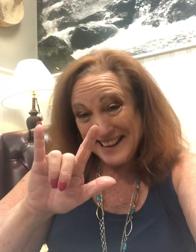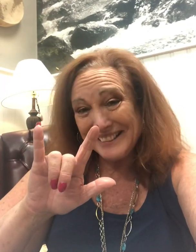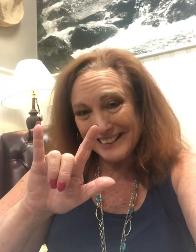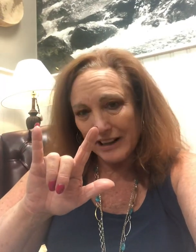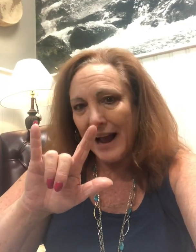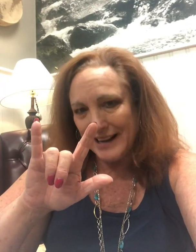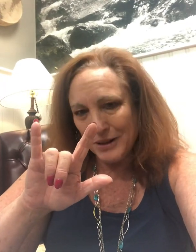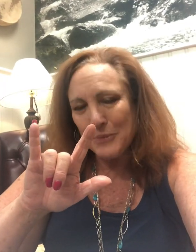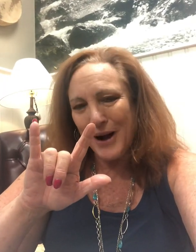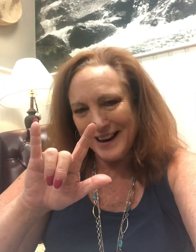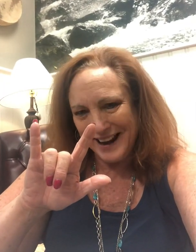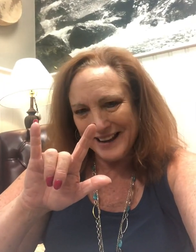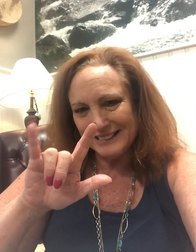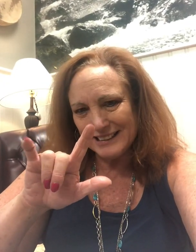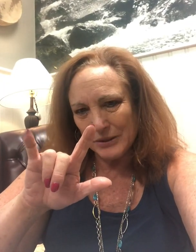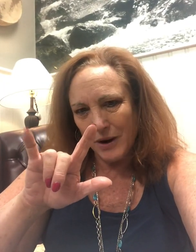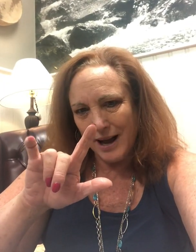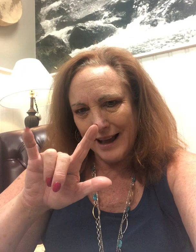hand, ILY hand, so